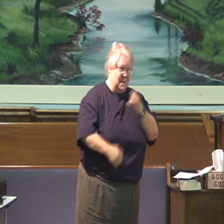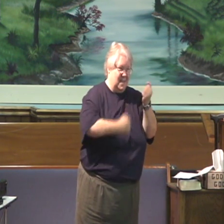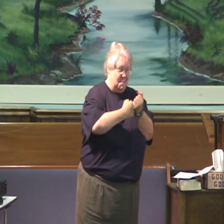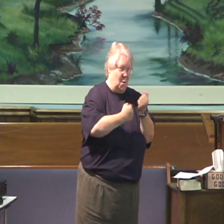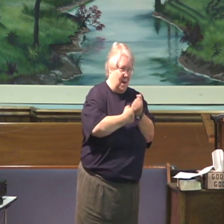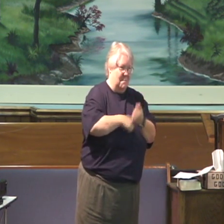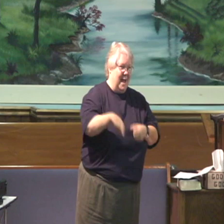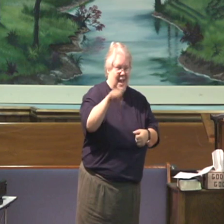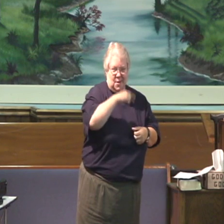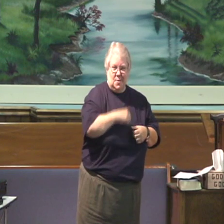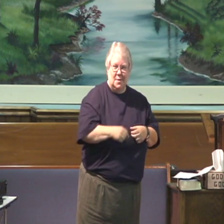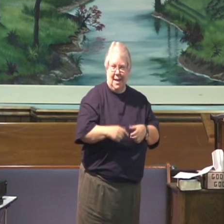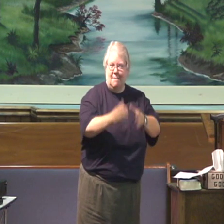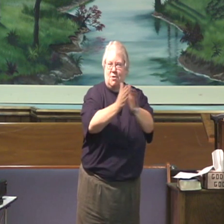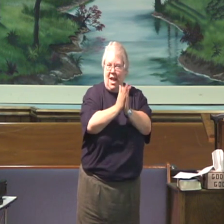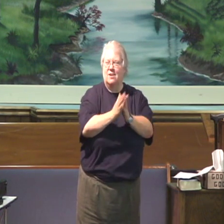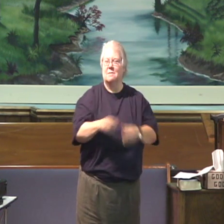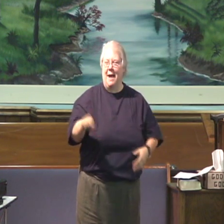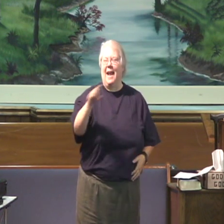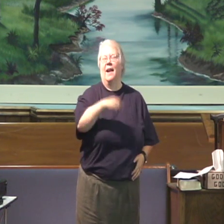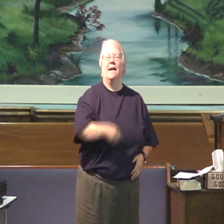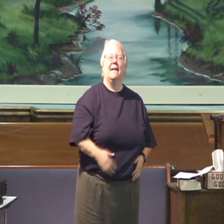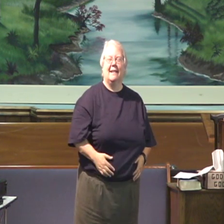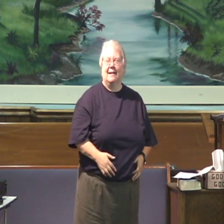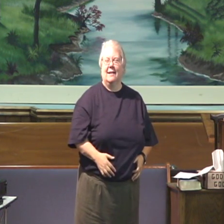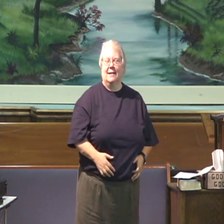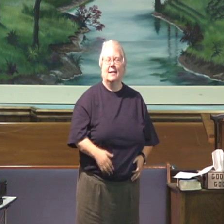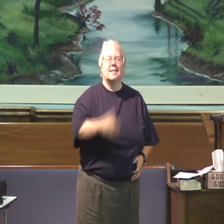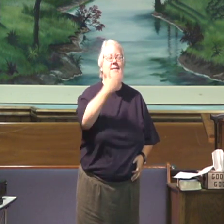Being supported by me and praised by.